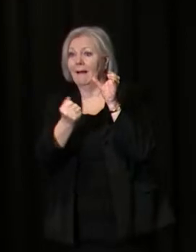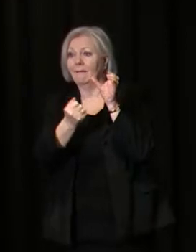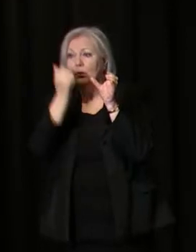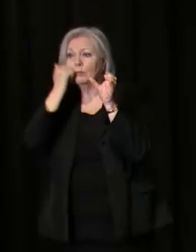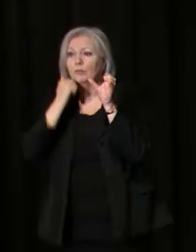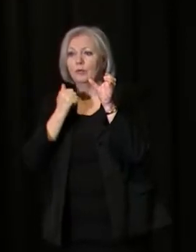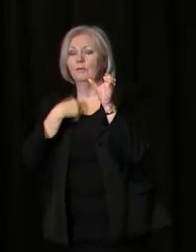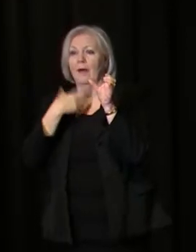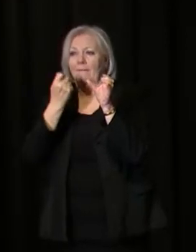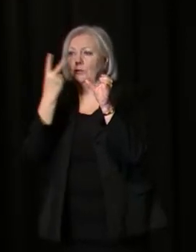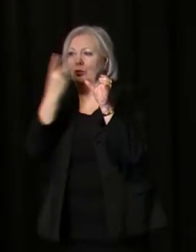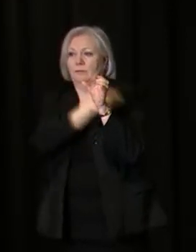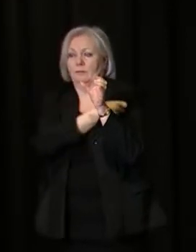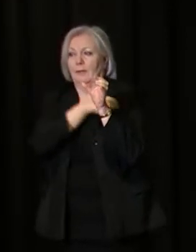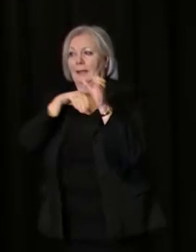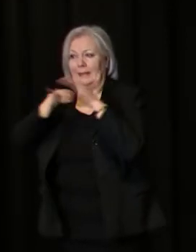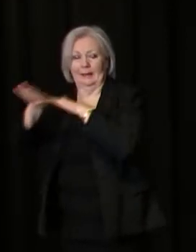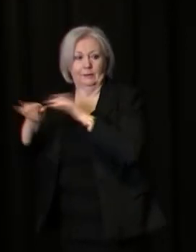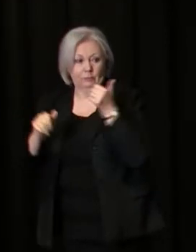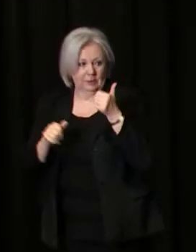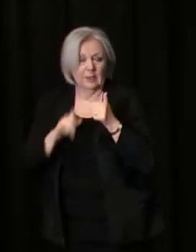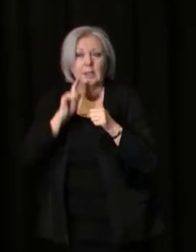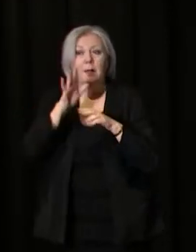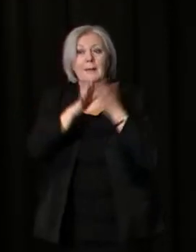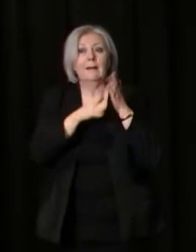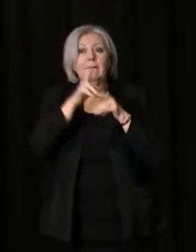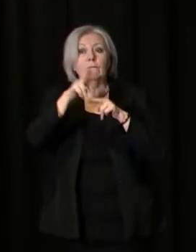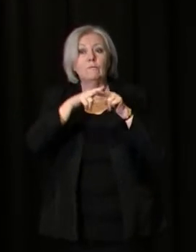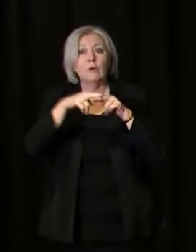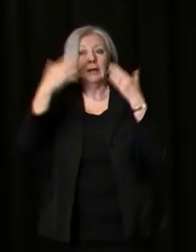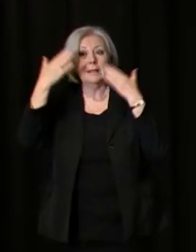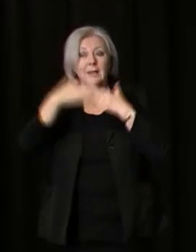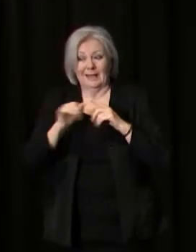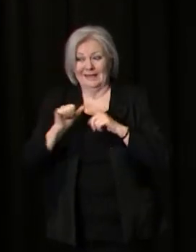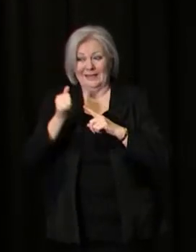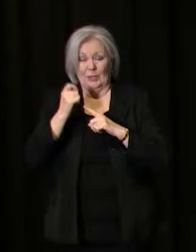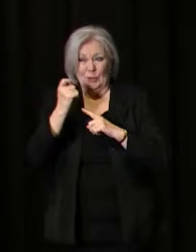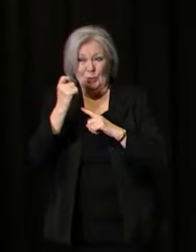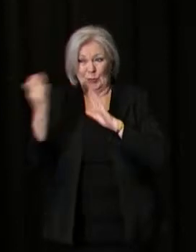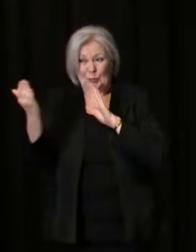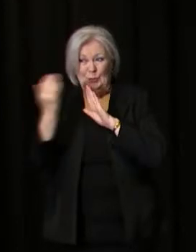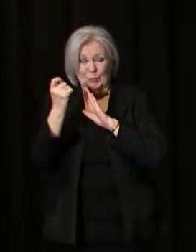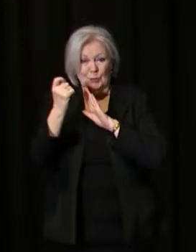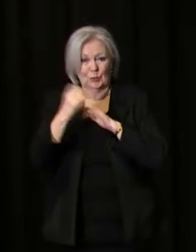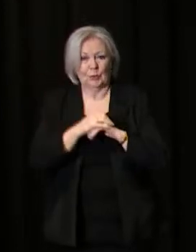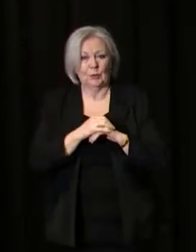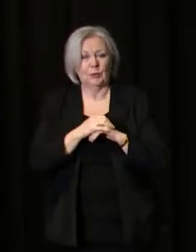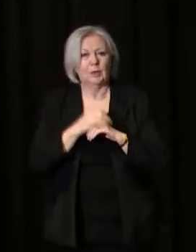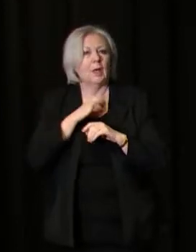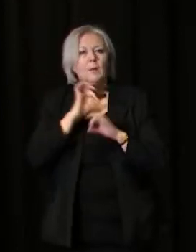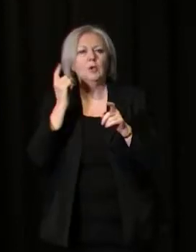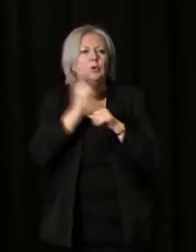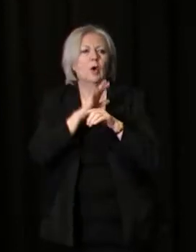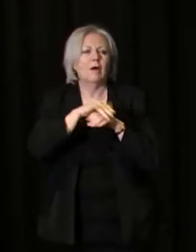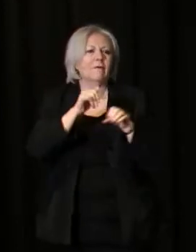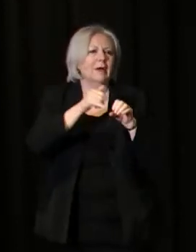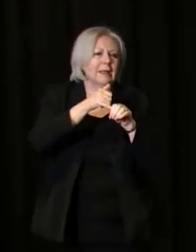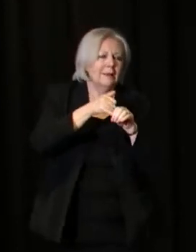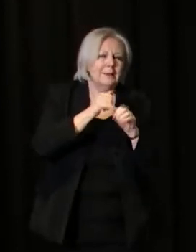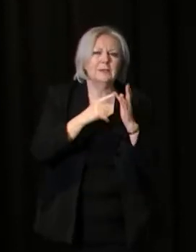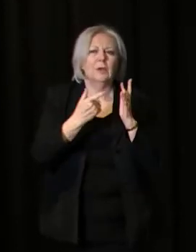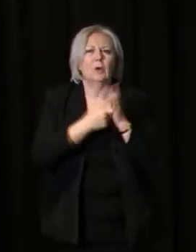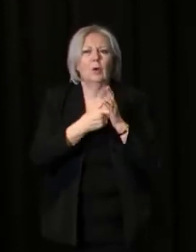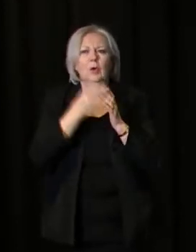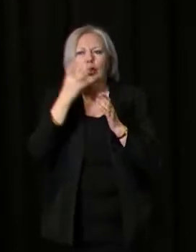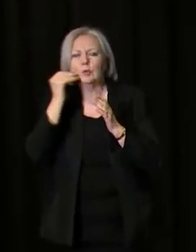from this Friday night, once we hit 80%, then those shops, so not pharmacists, not the GP, not the supermarket, you will have to